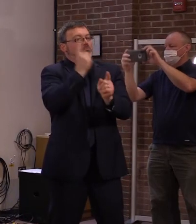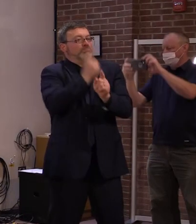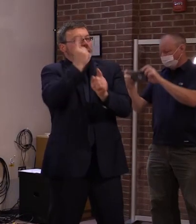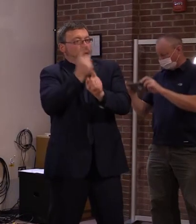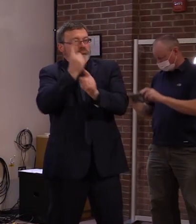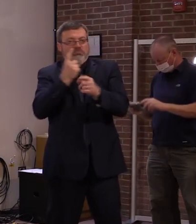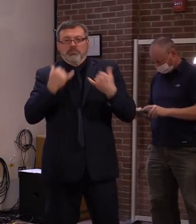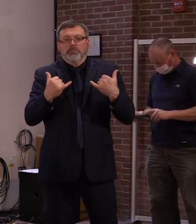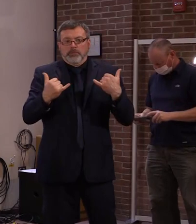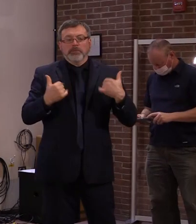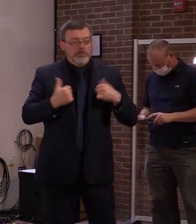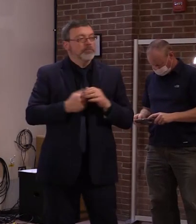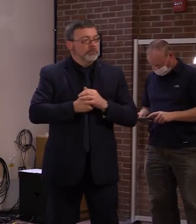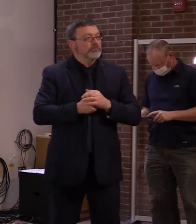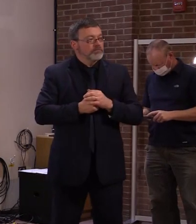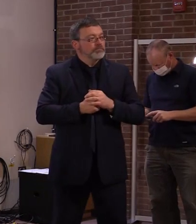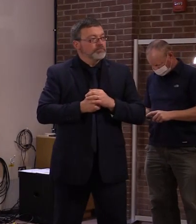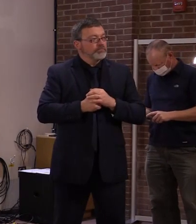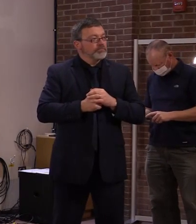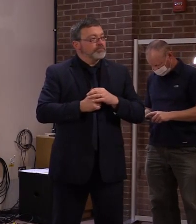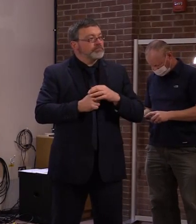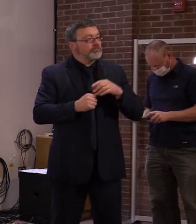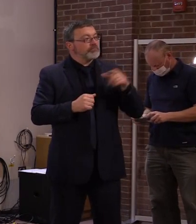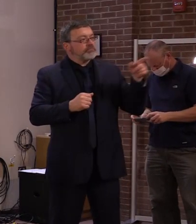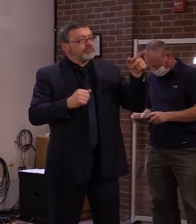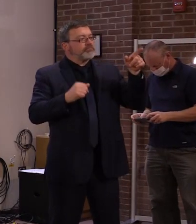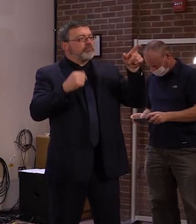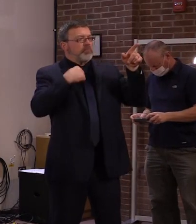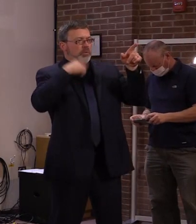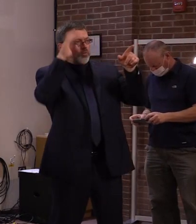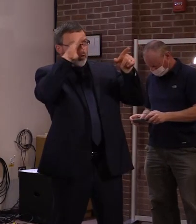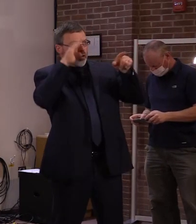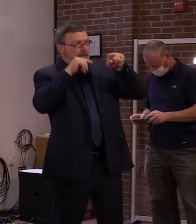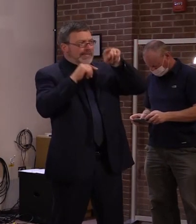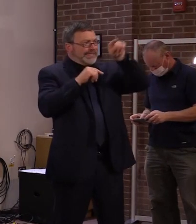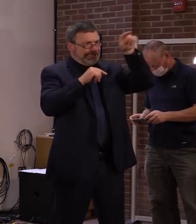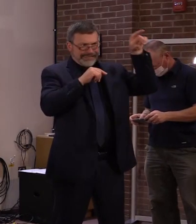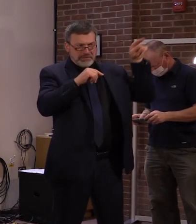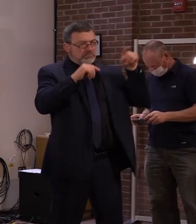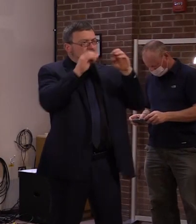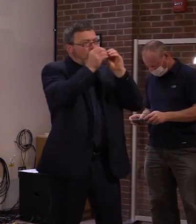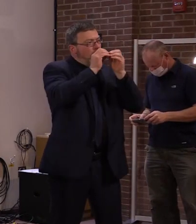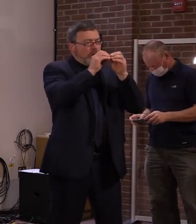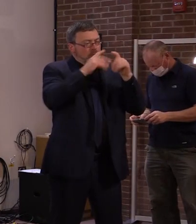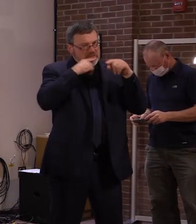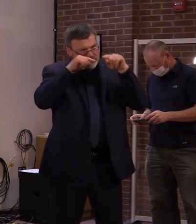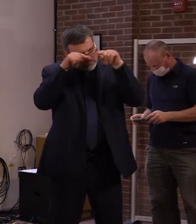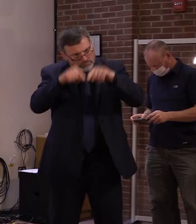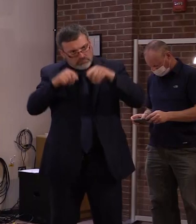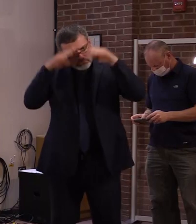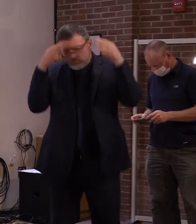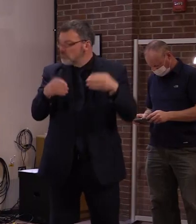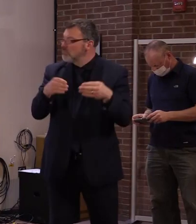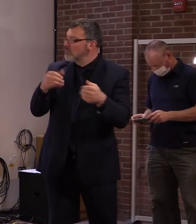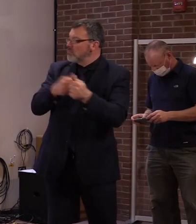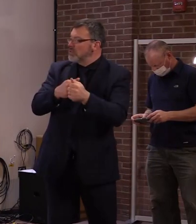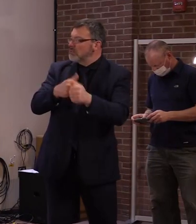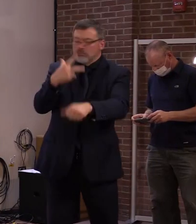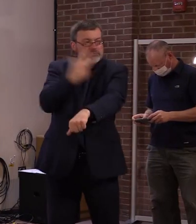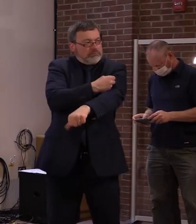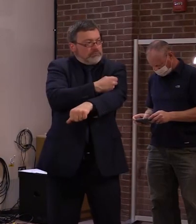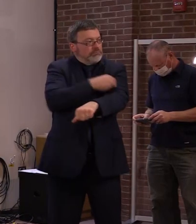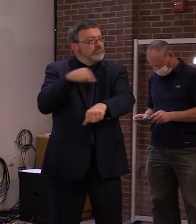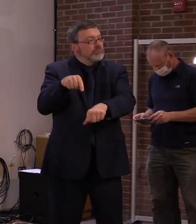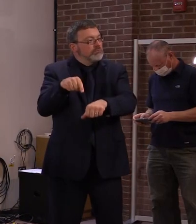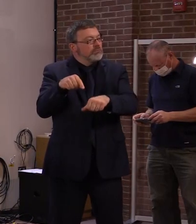other data, we don't have any concerns about, but we are still trying to make sure there is not some overcounting in that initial